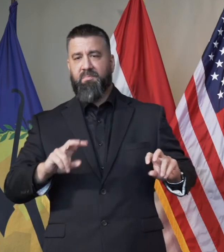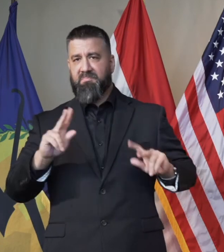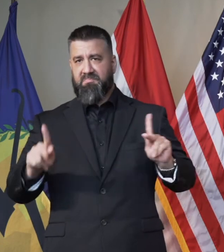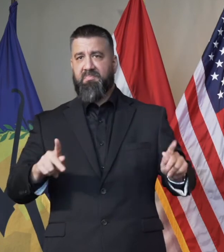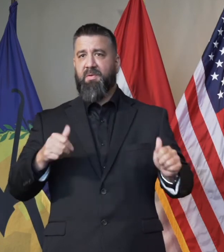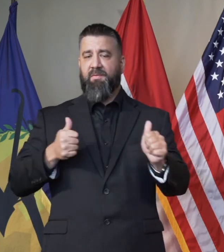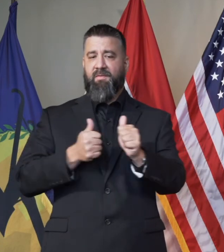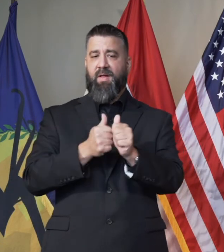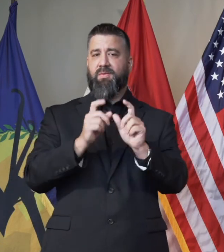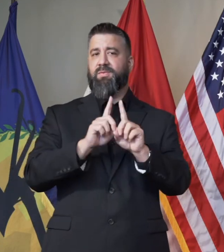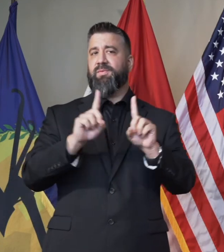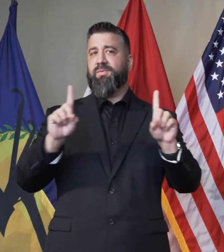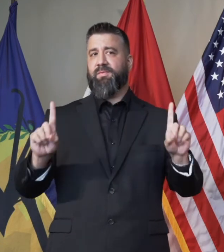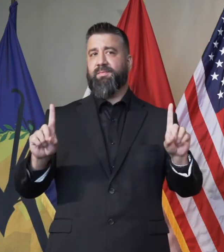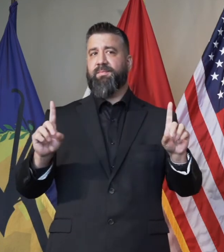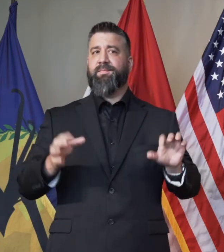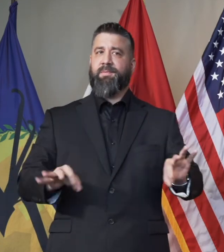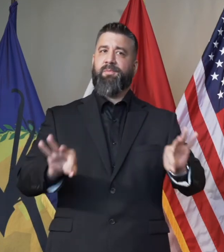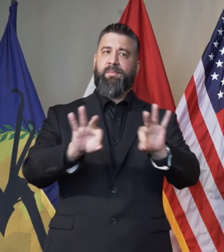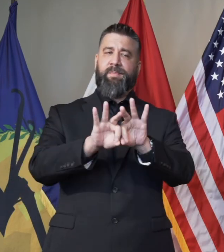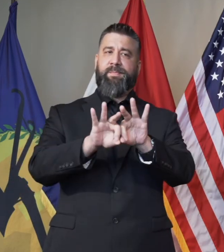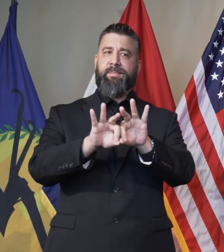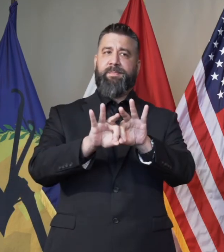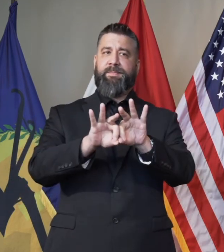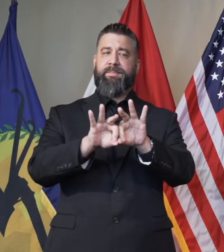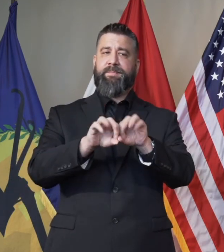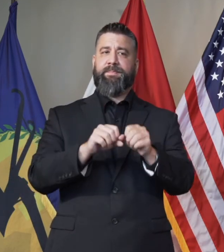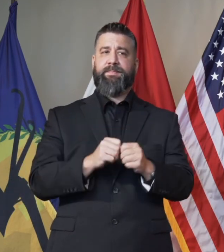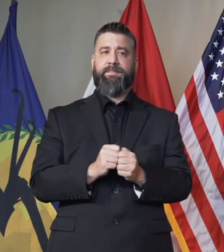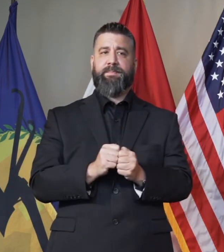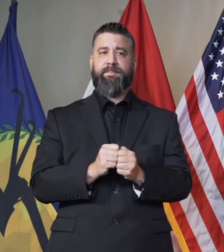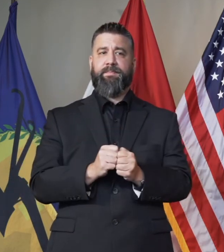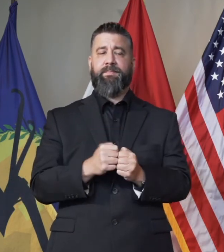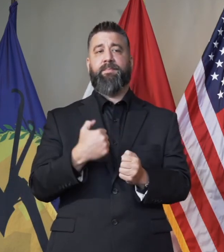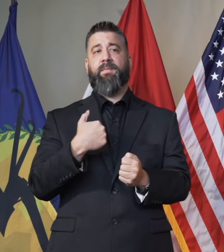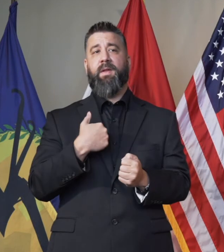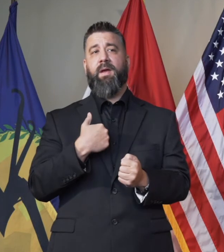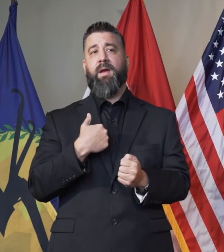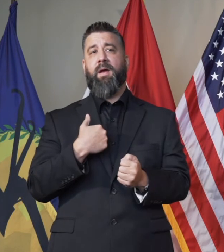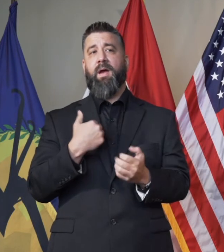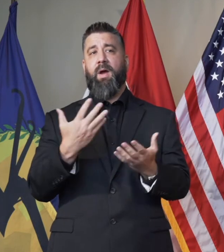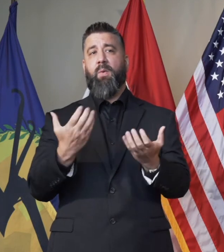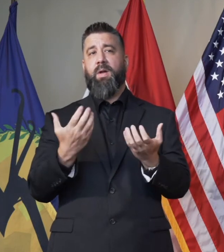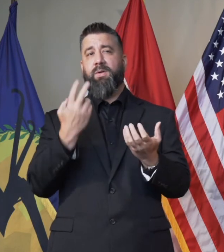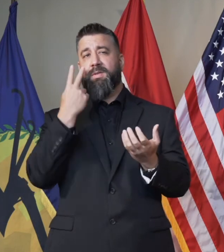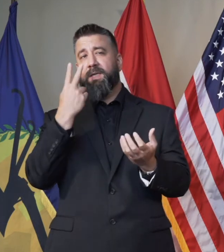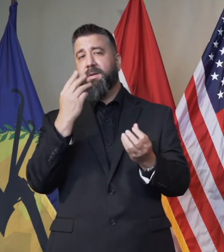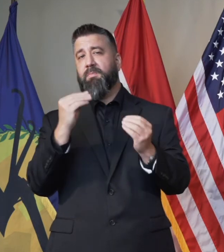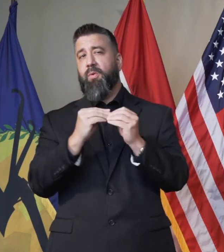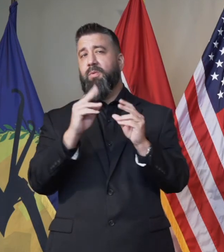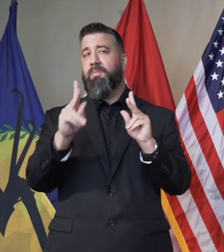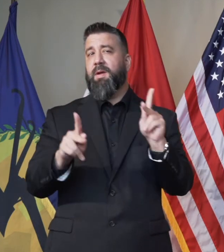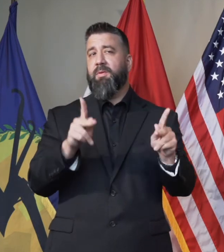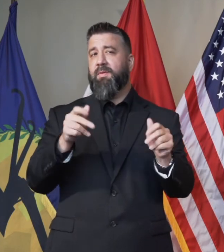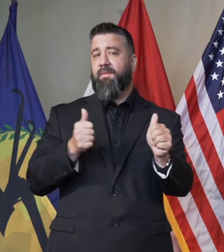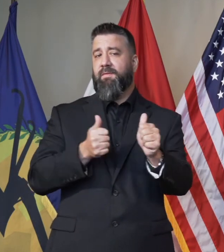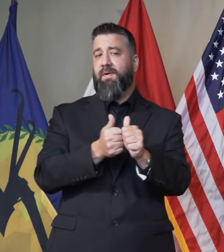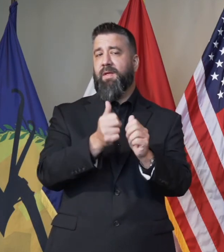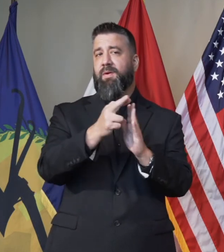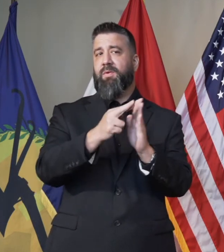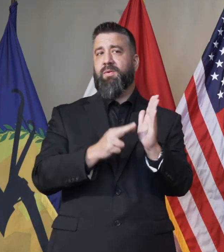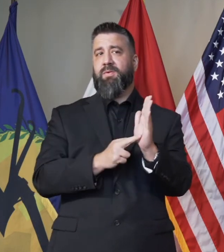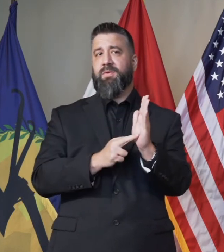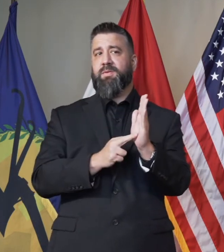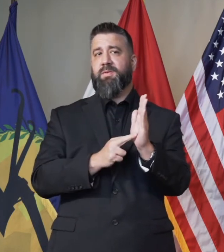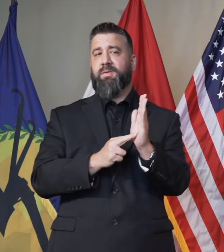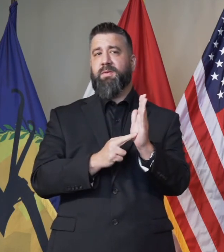with masking, is important. I would like to see more compliance with our